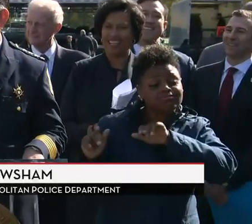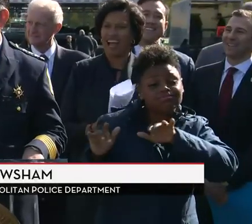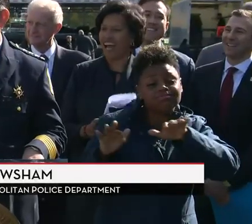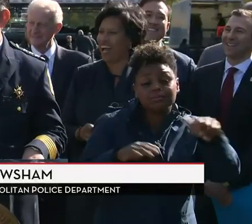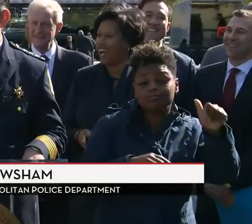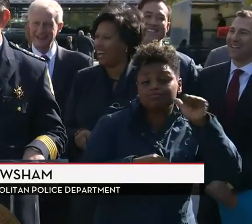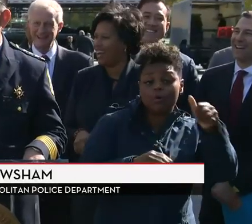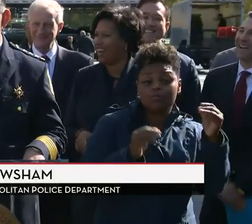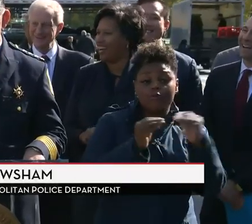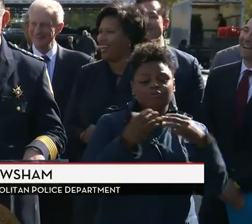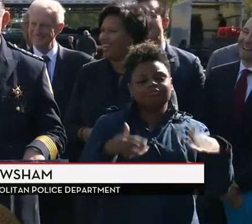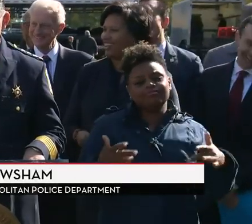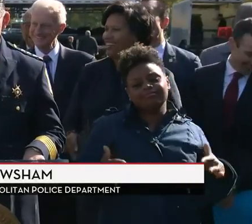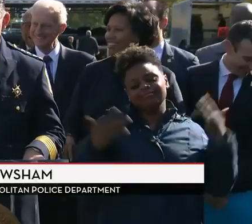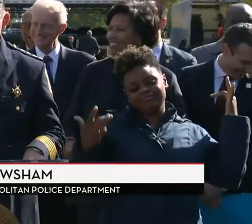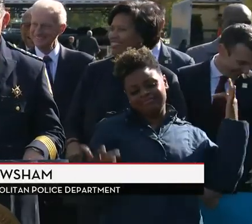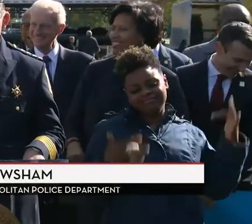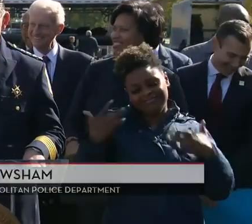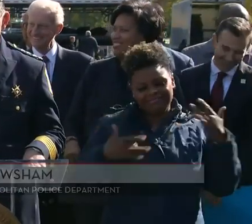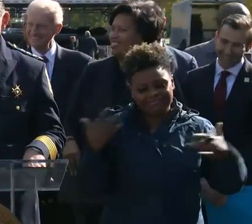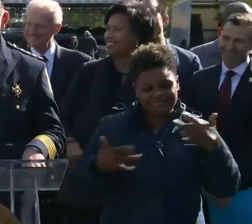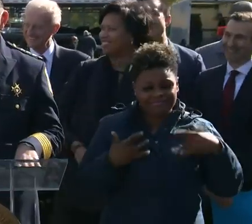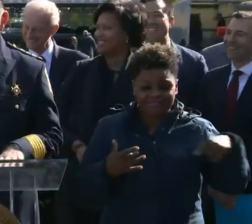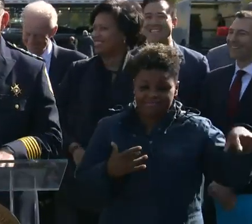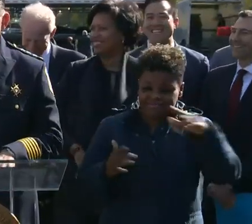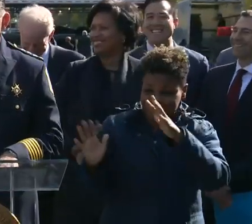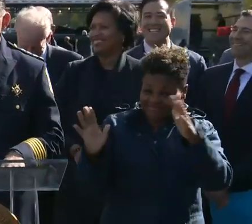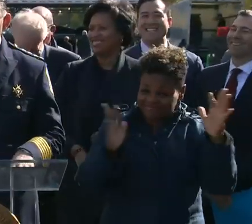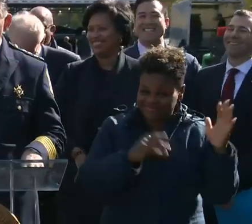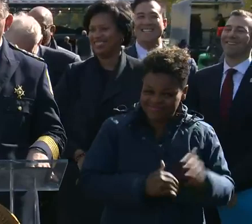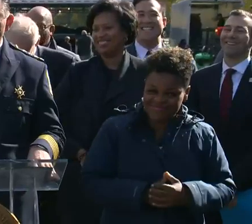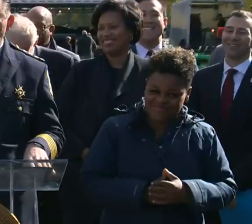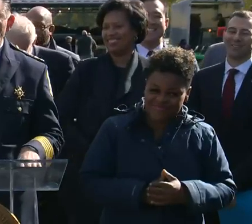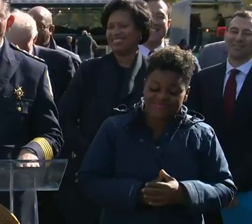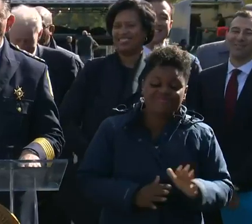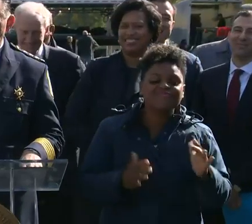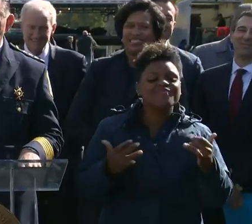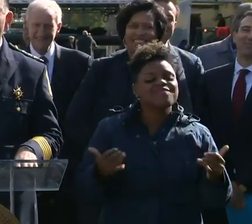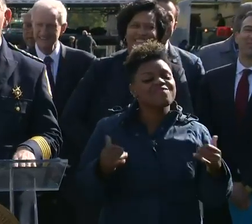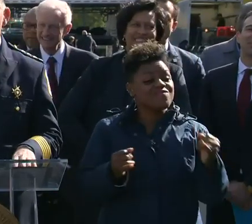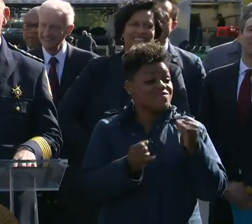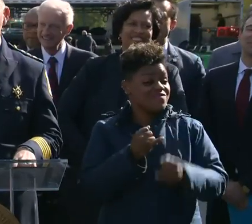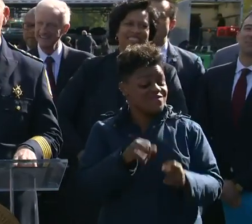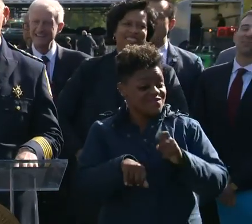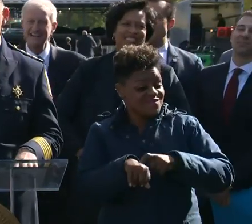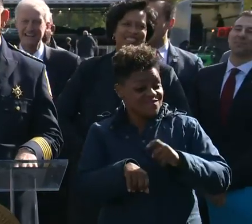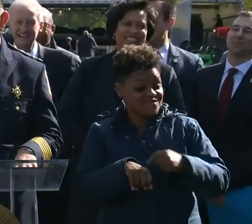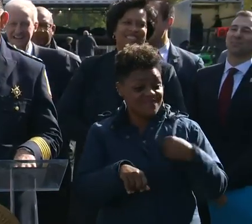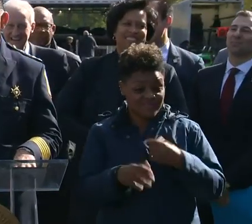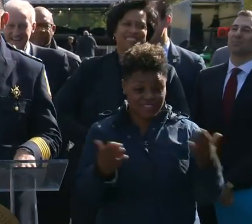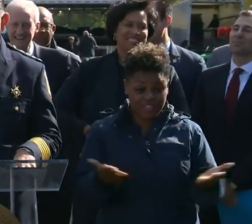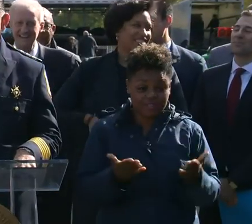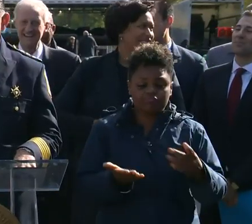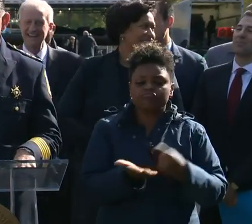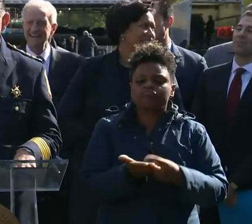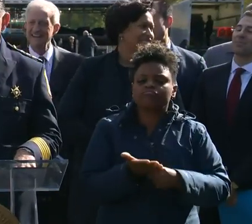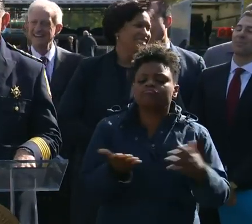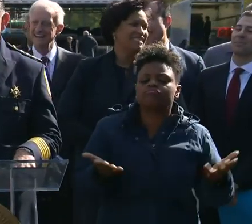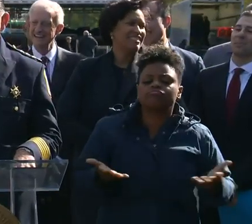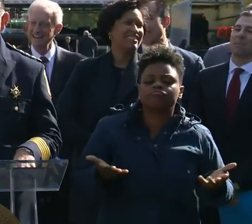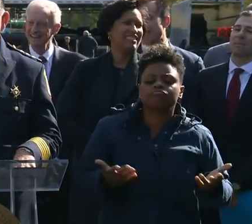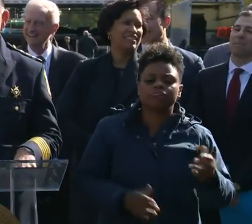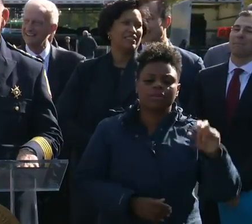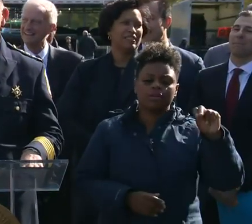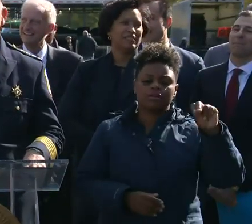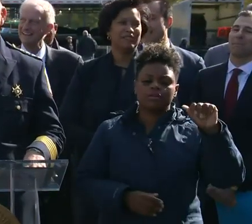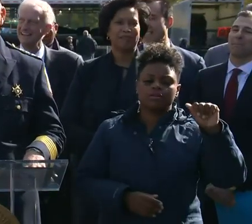excited than you are. So last time we were here talking about the Nationals, and it was just before Game 3 of the